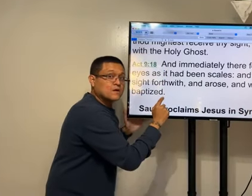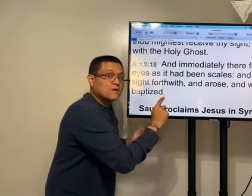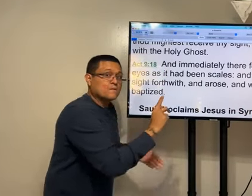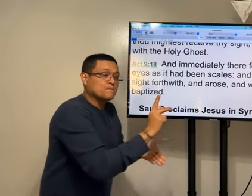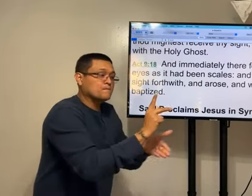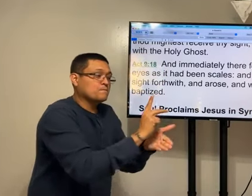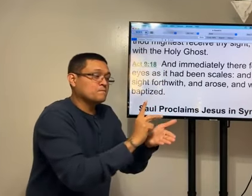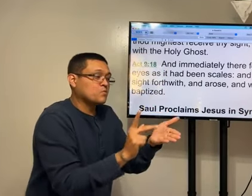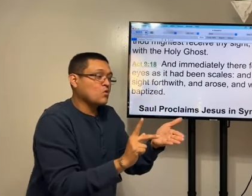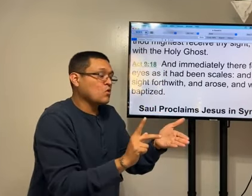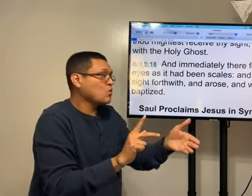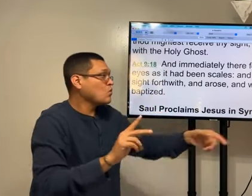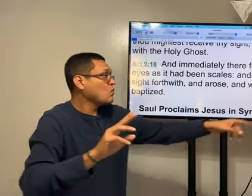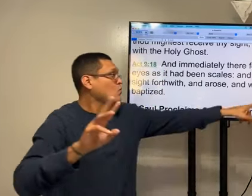baptized.